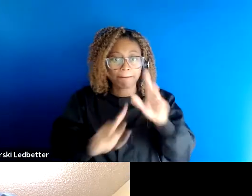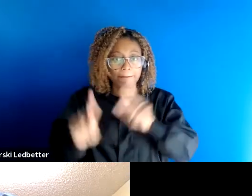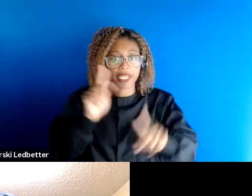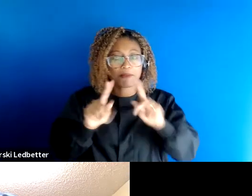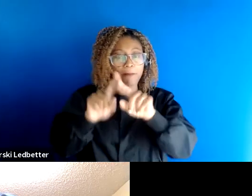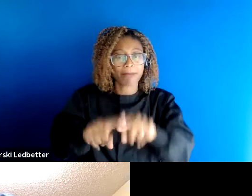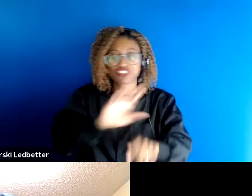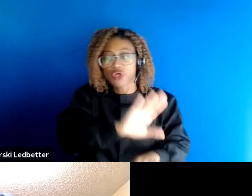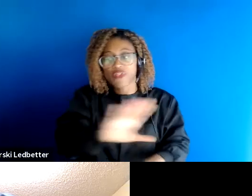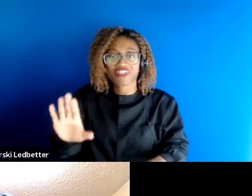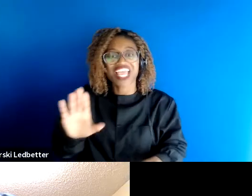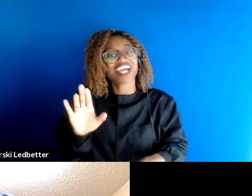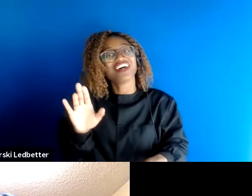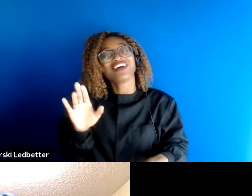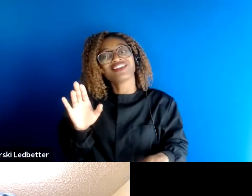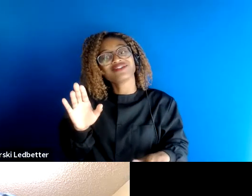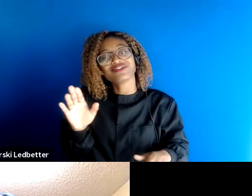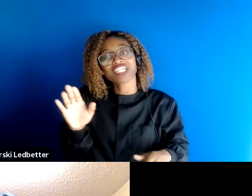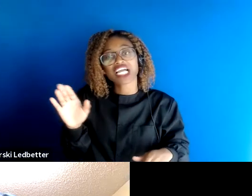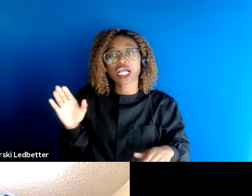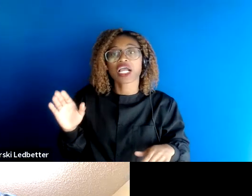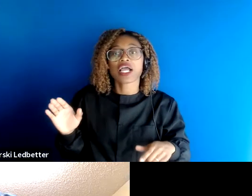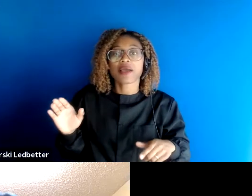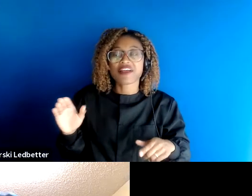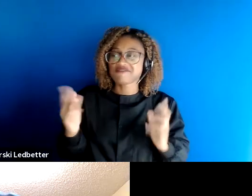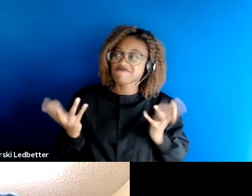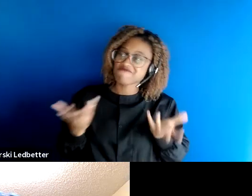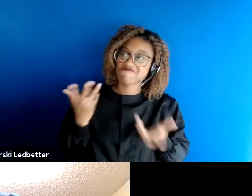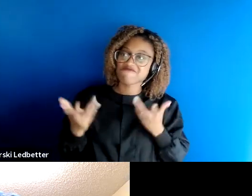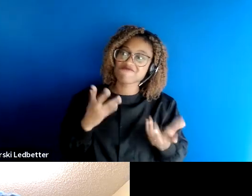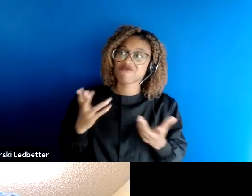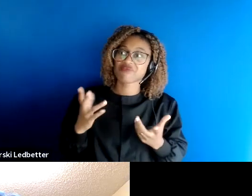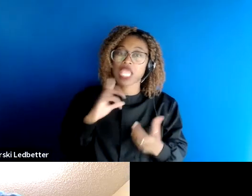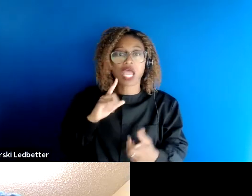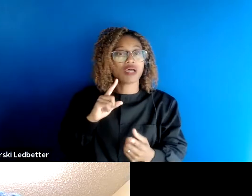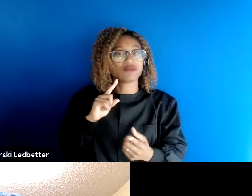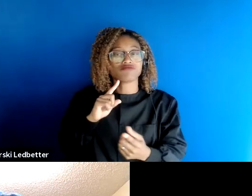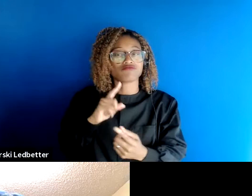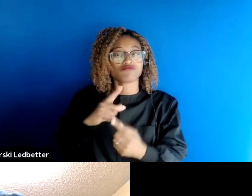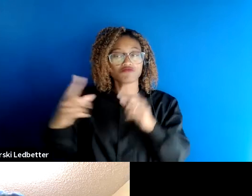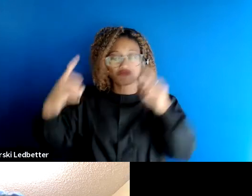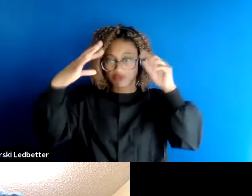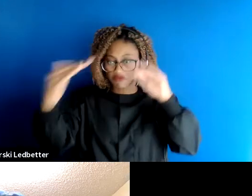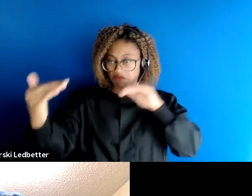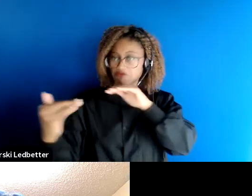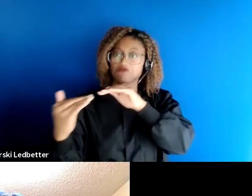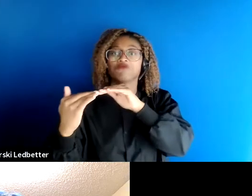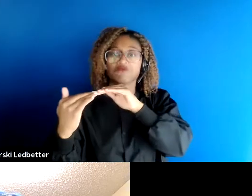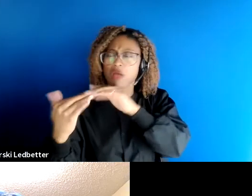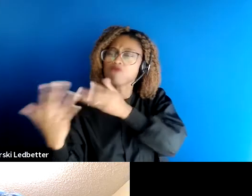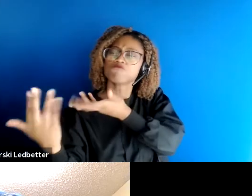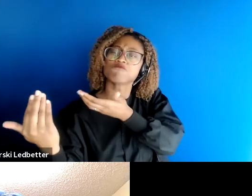based on how they show up in the world and what they mean by meeting people where they are, while also having